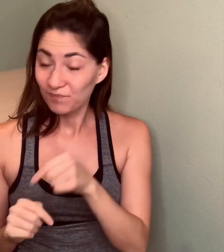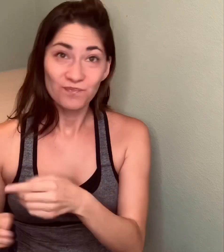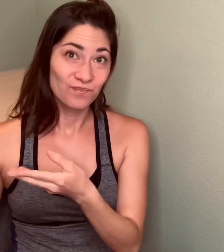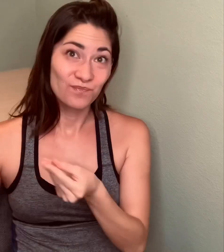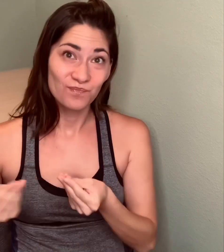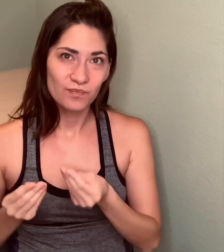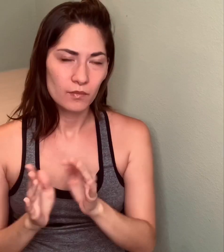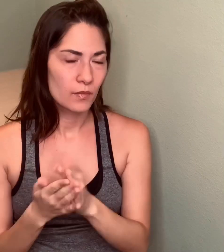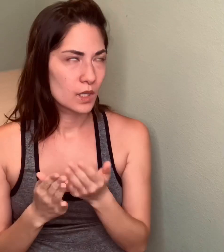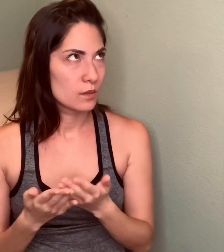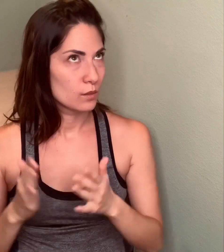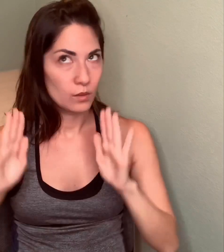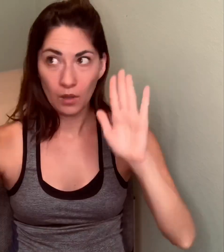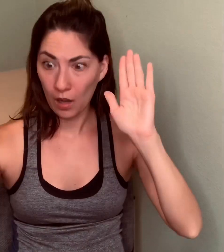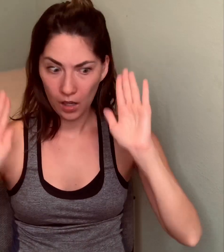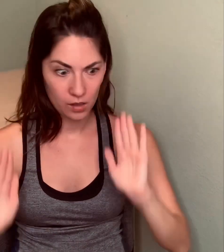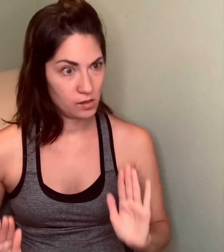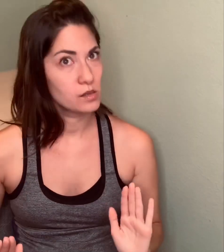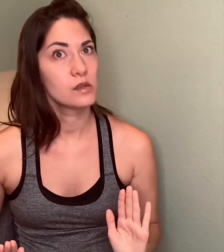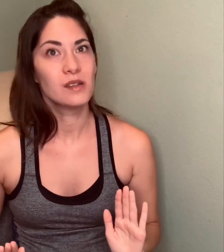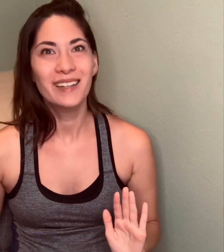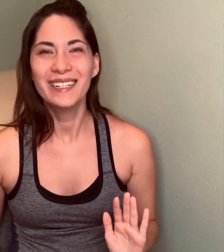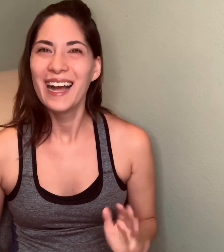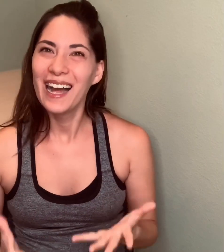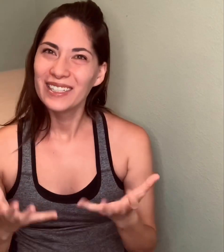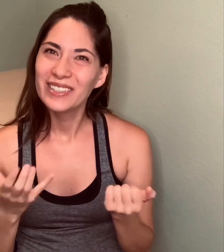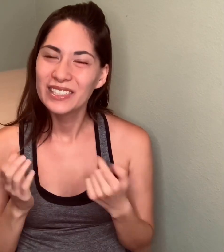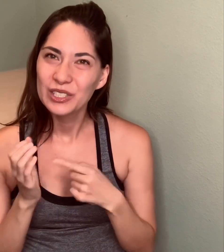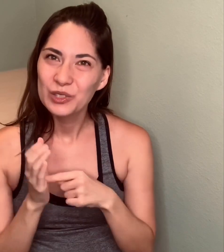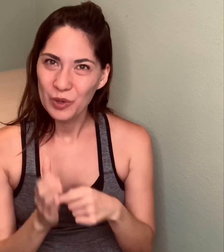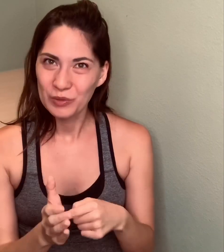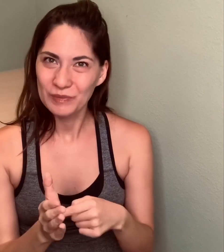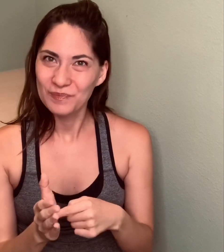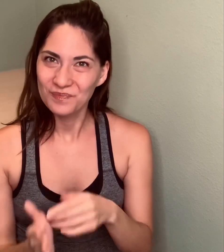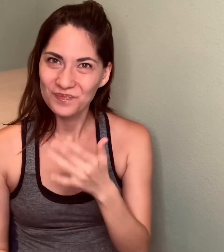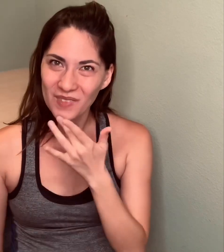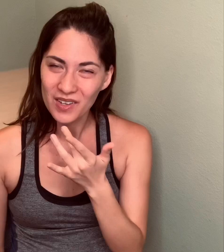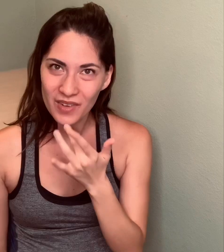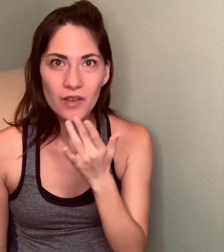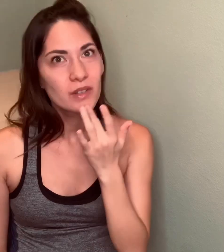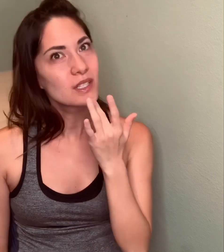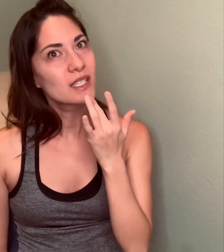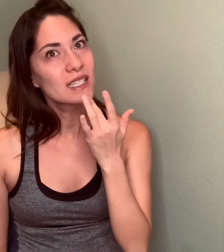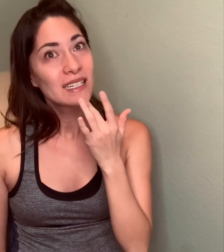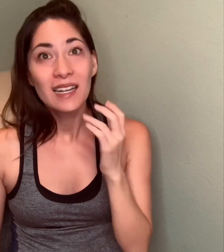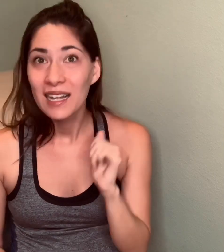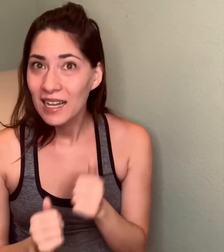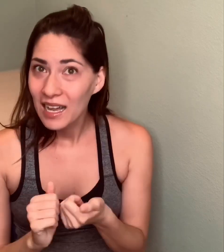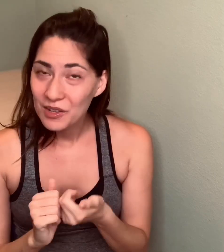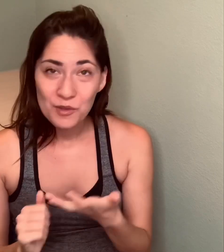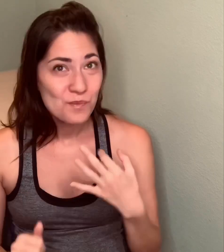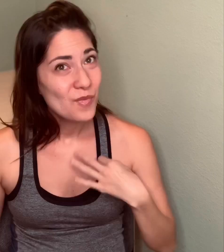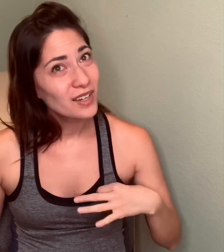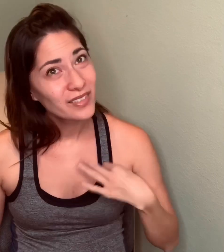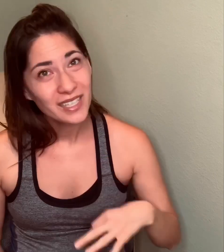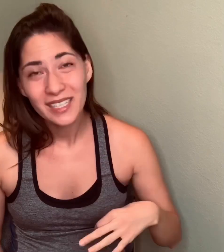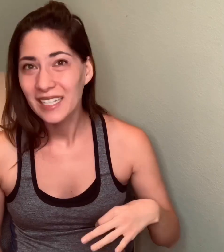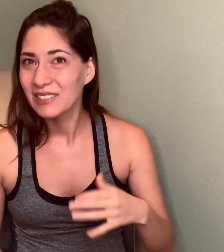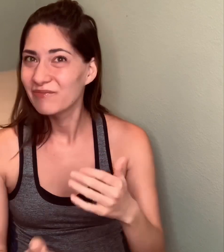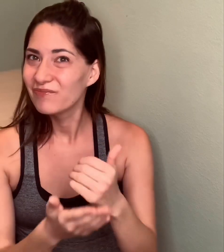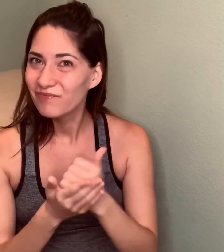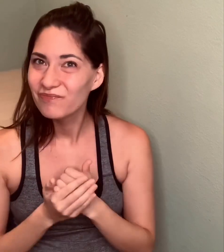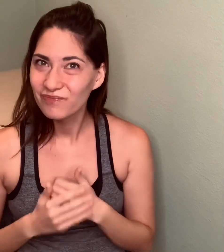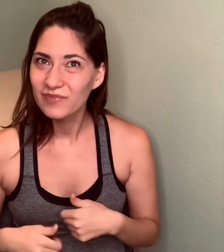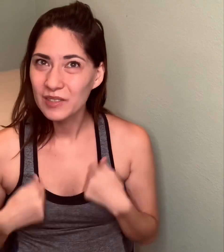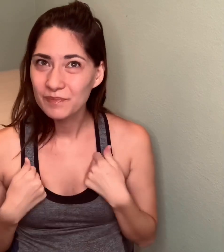wanted to show you a couple of my favorites and the reason why they're really helping and benefiting our life and my